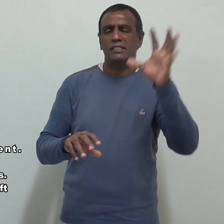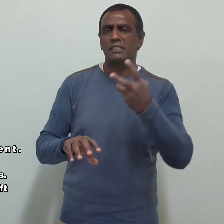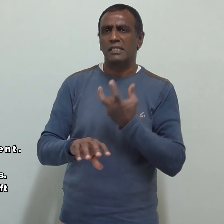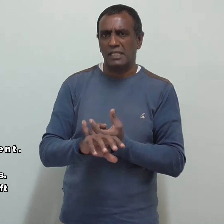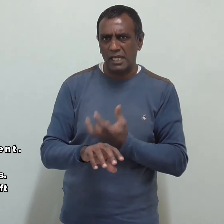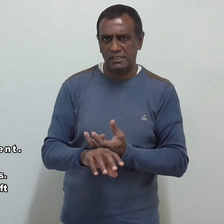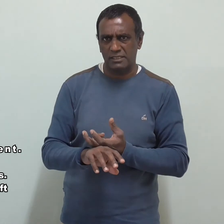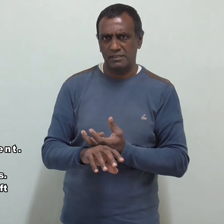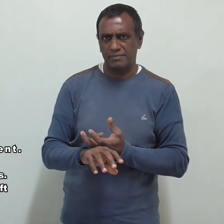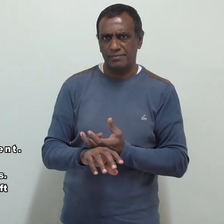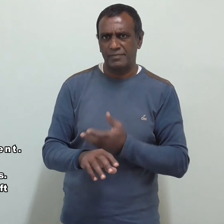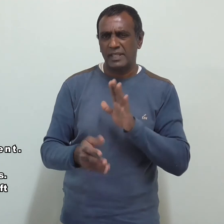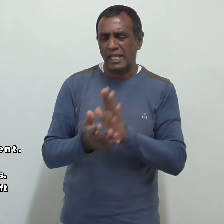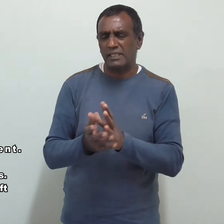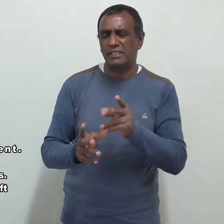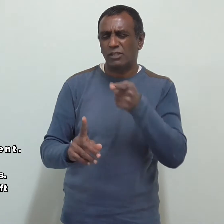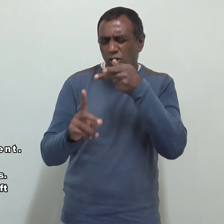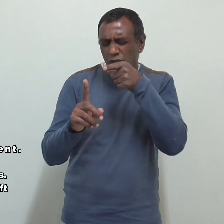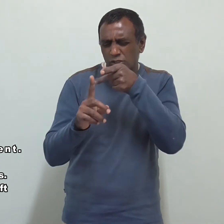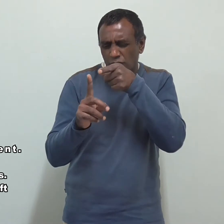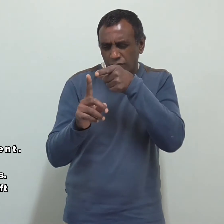colored glass, and they did lots of